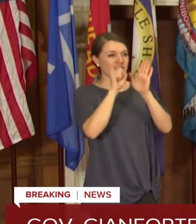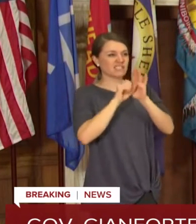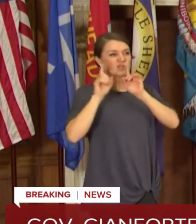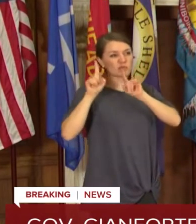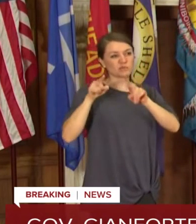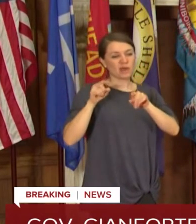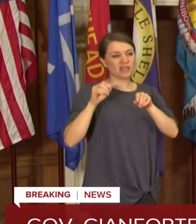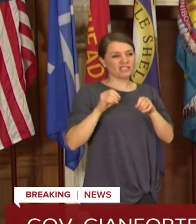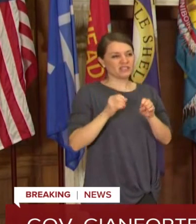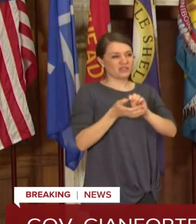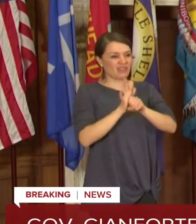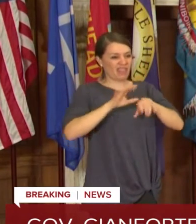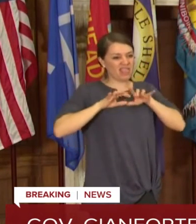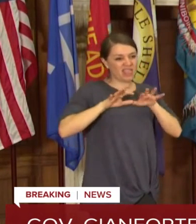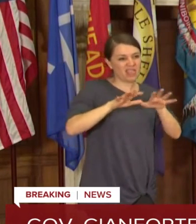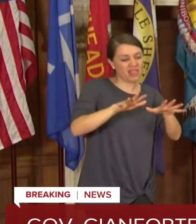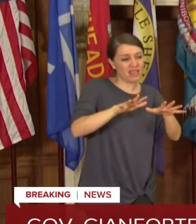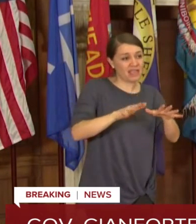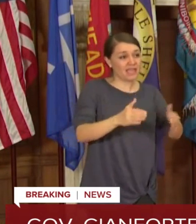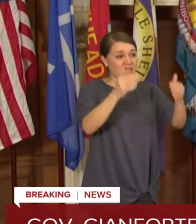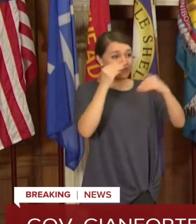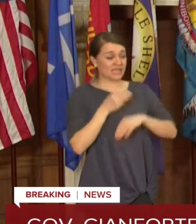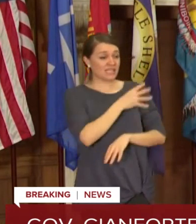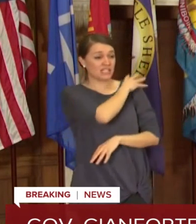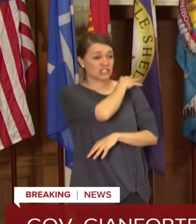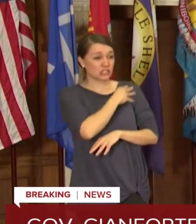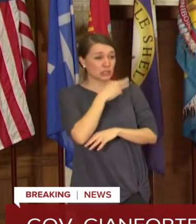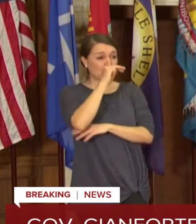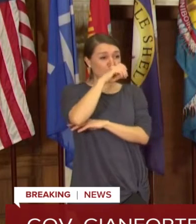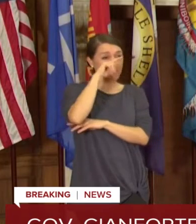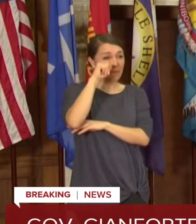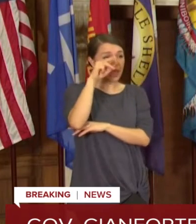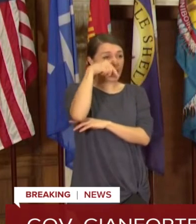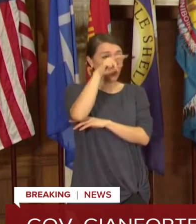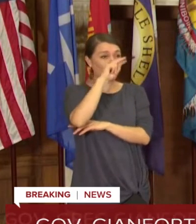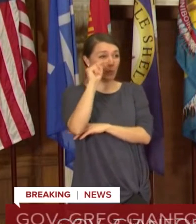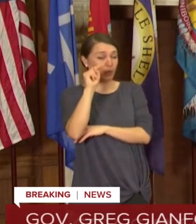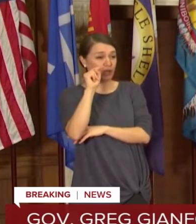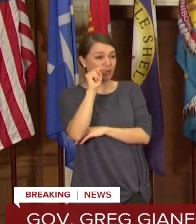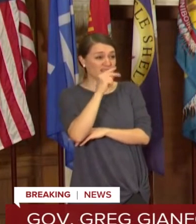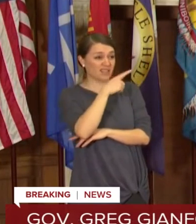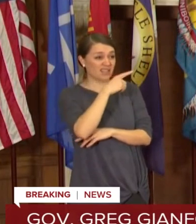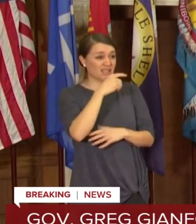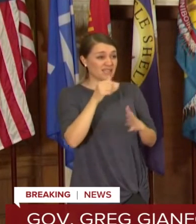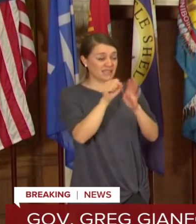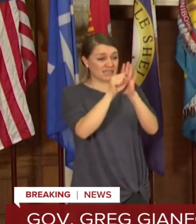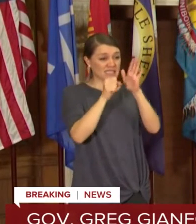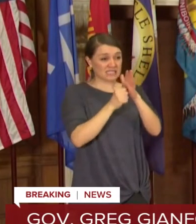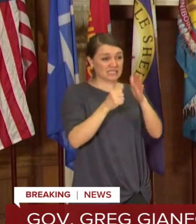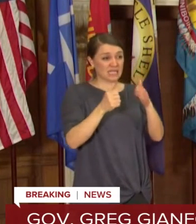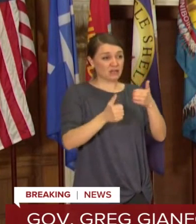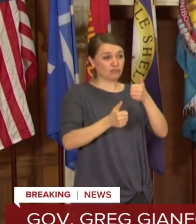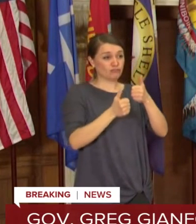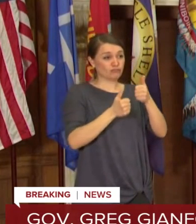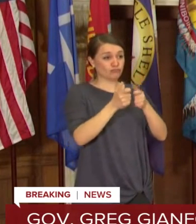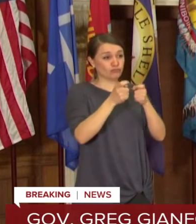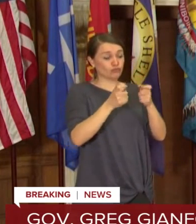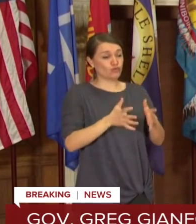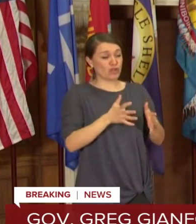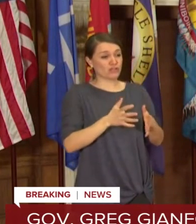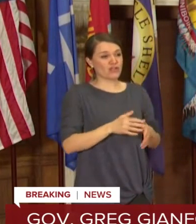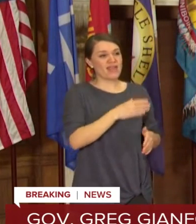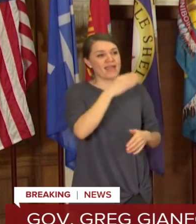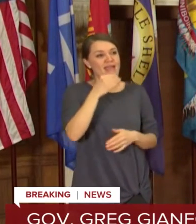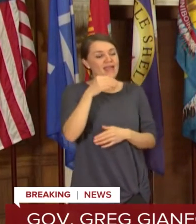pandemic. Then General Matt Quinn, the Executive Director of the state's COVID-19 Task Force, and Todd